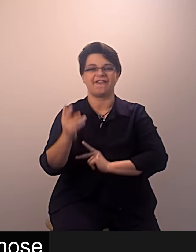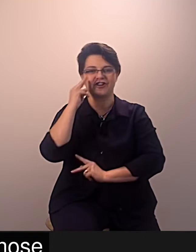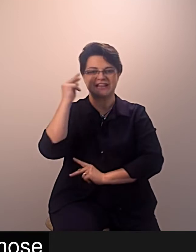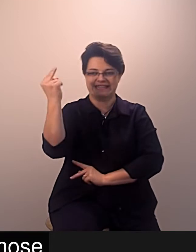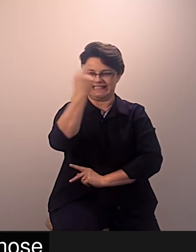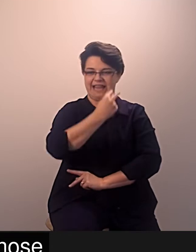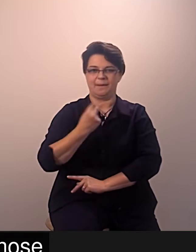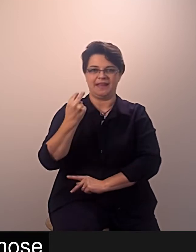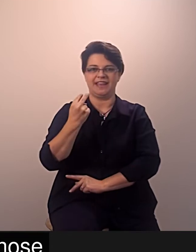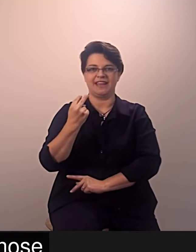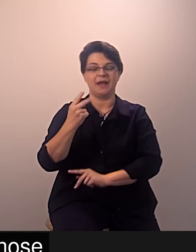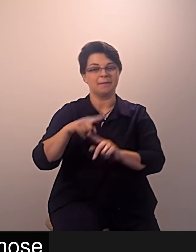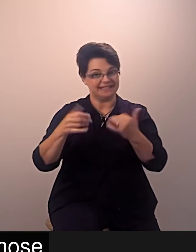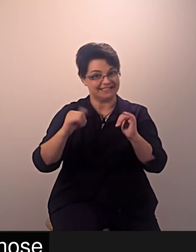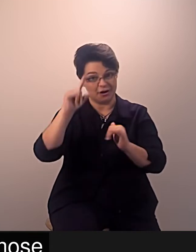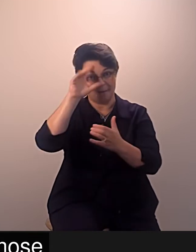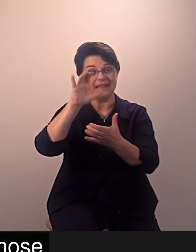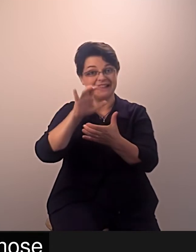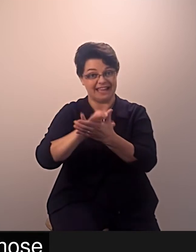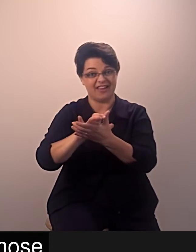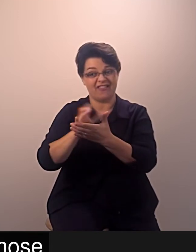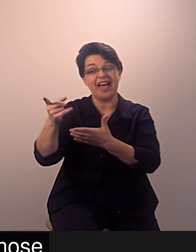yet believe."